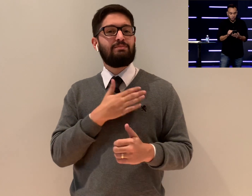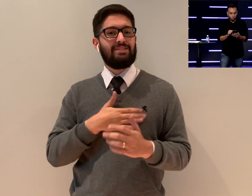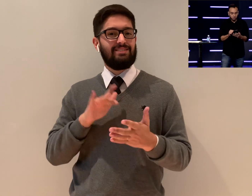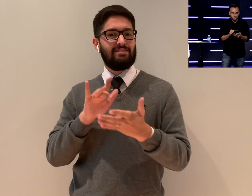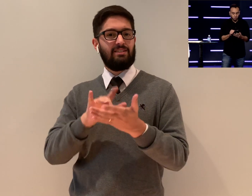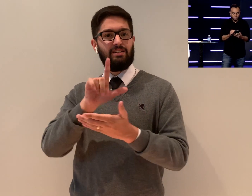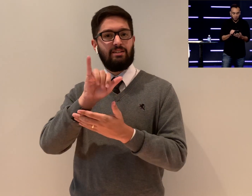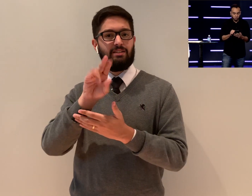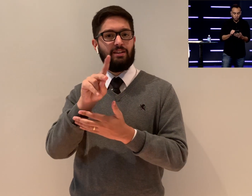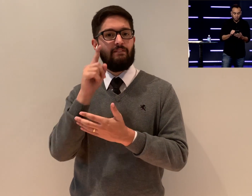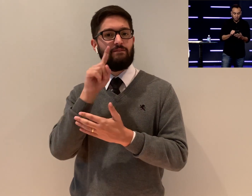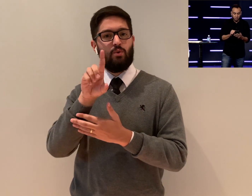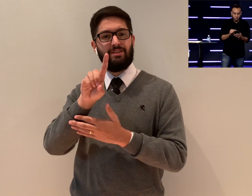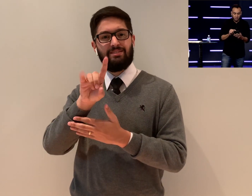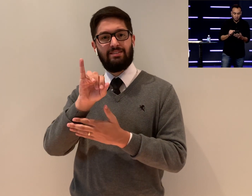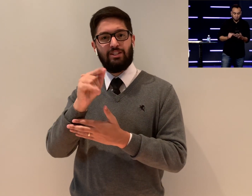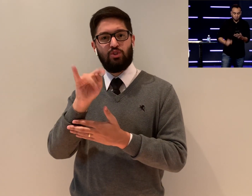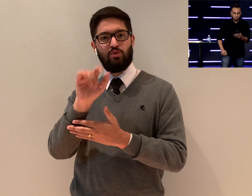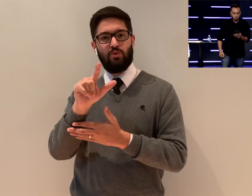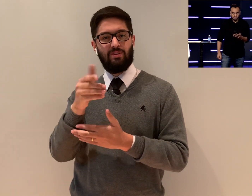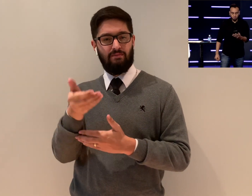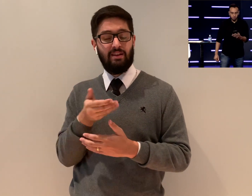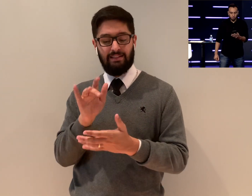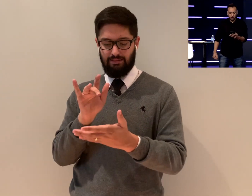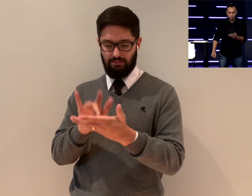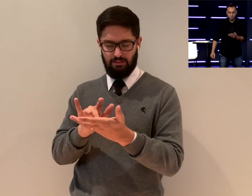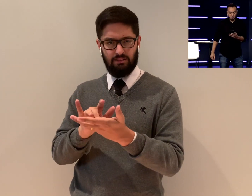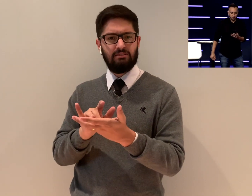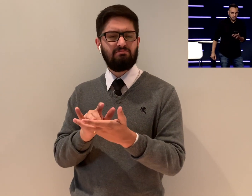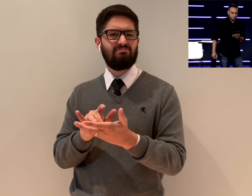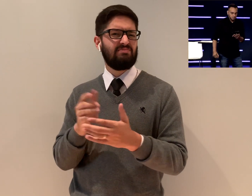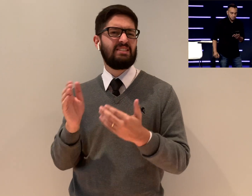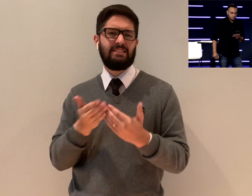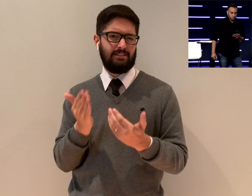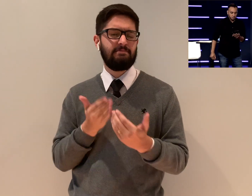this link for a digital invite. So you're going to click the link. Very easy.